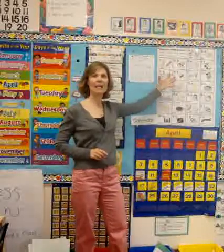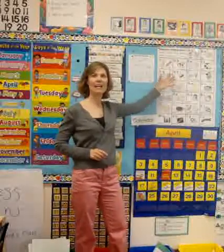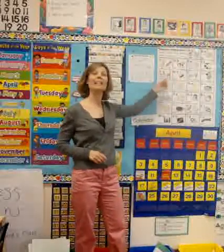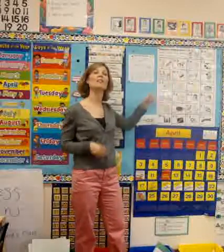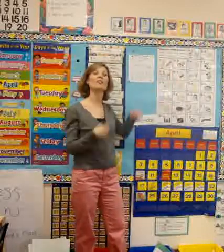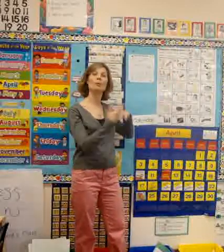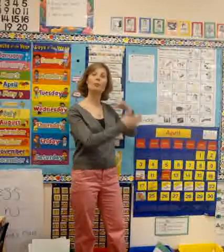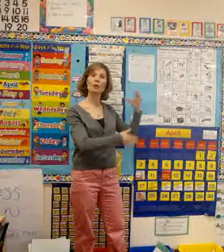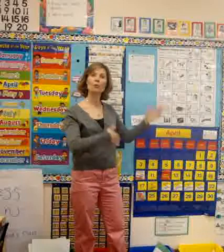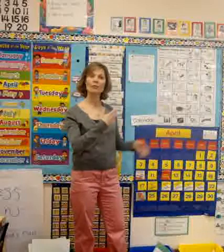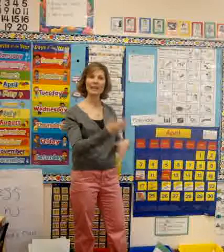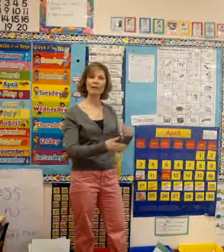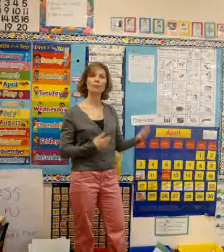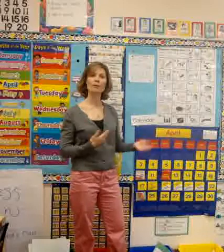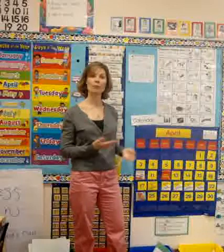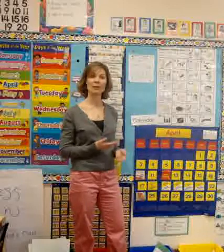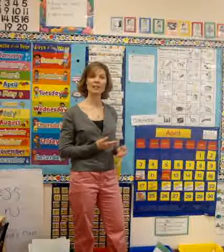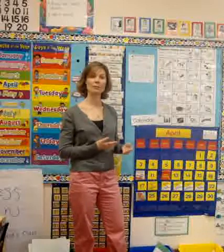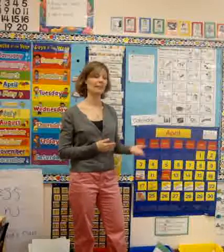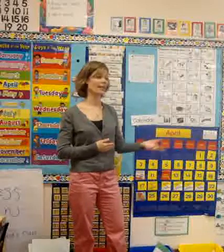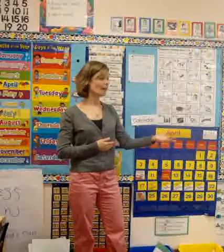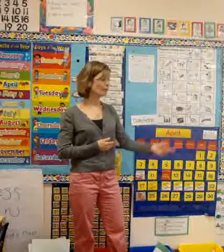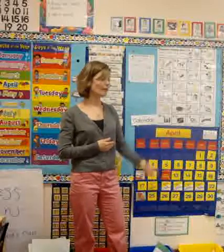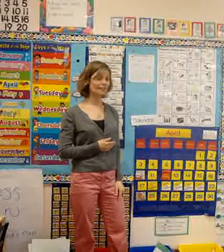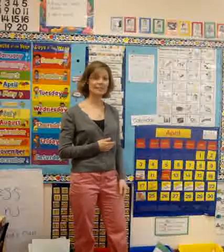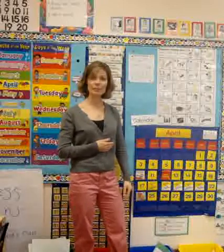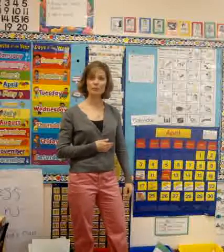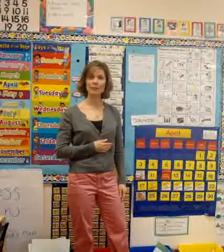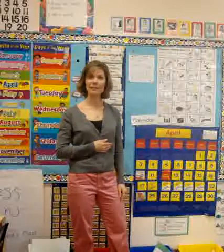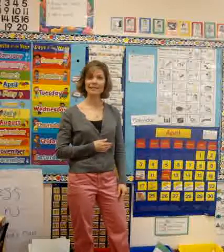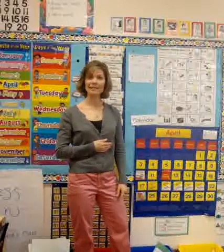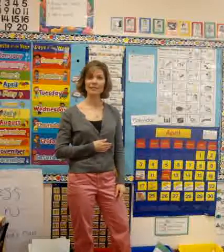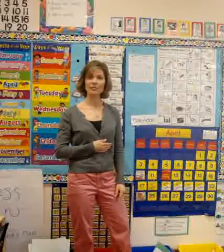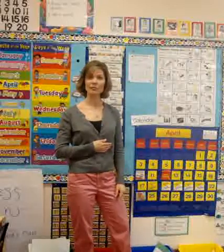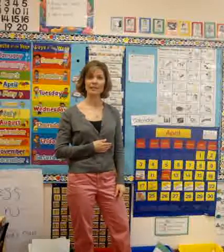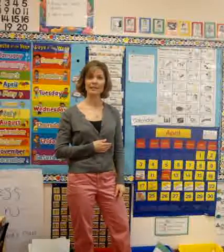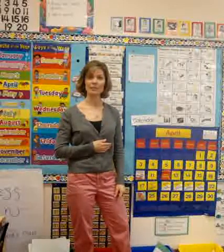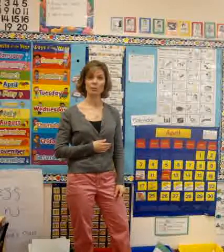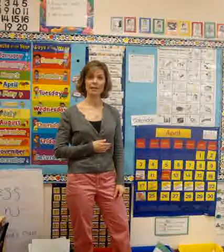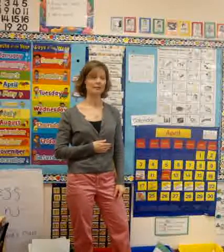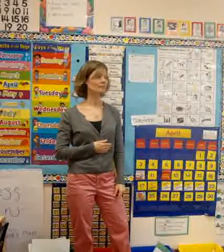sign, and so we would go through the alphabet randomly. A volunteer from the class can do that as well.